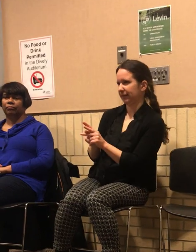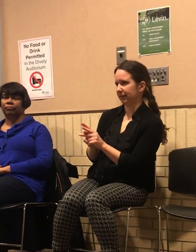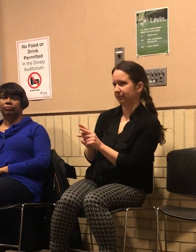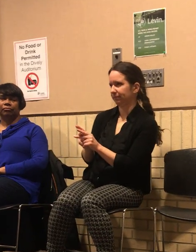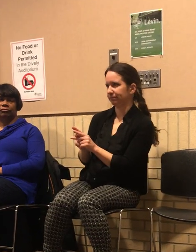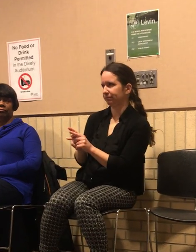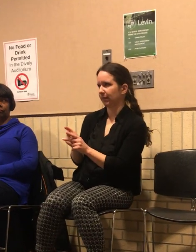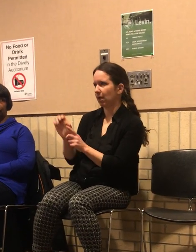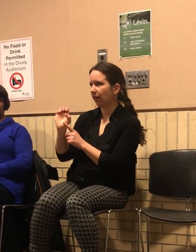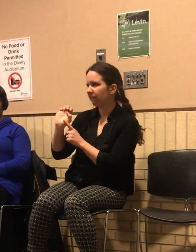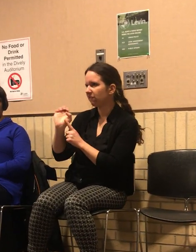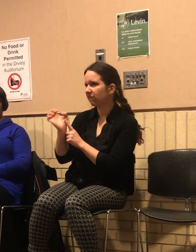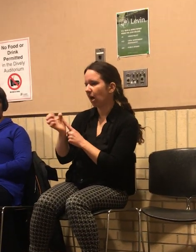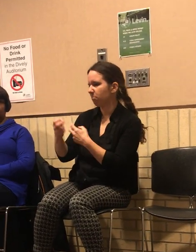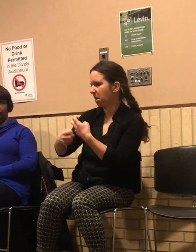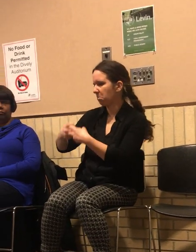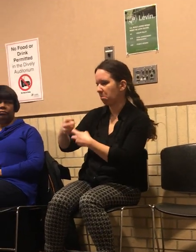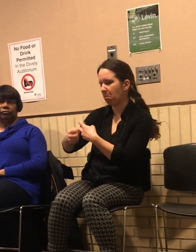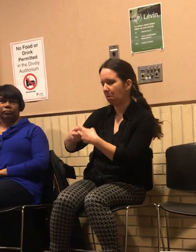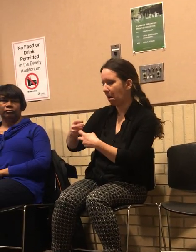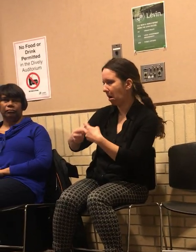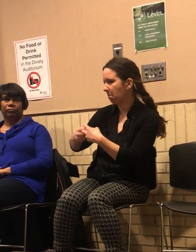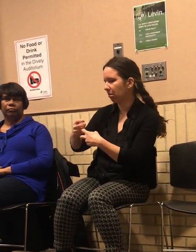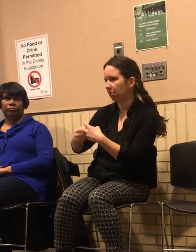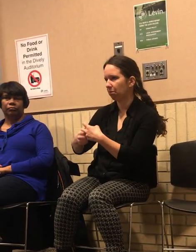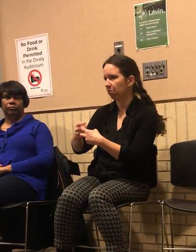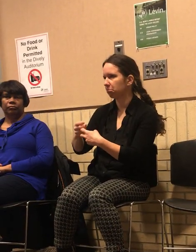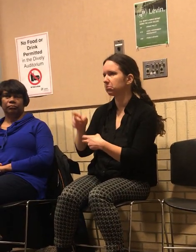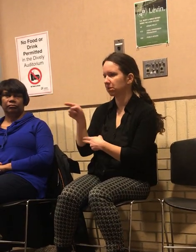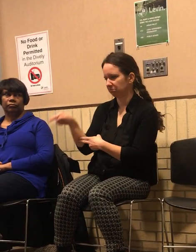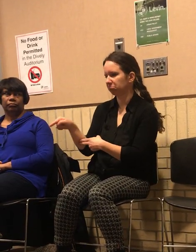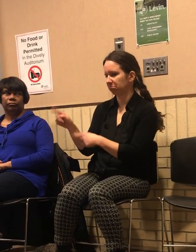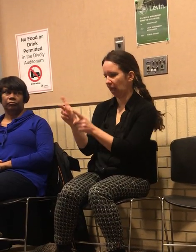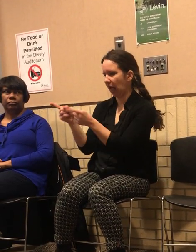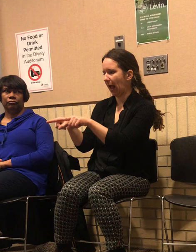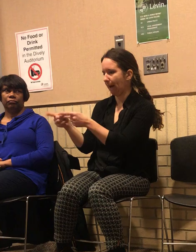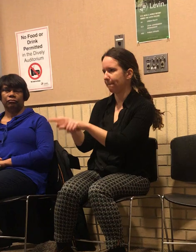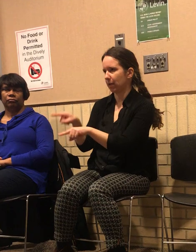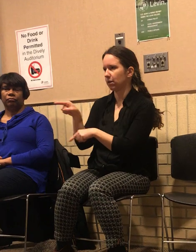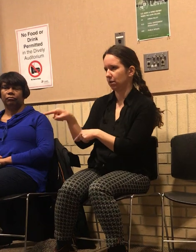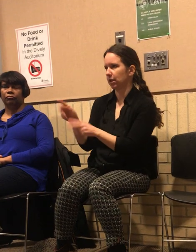where environmental issues were taking place.